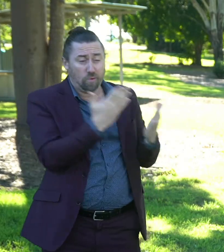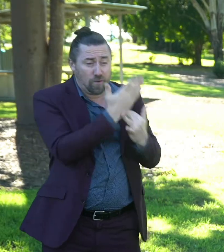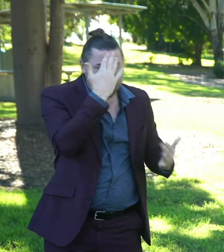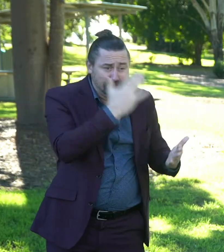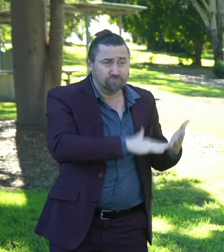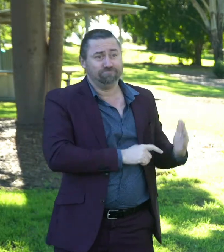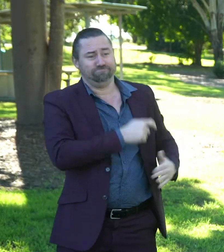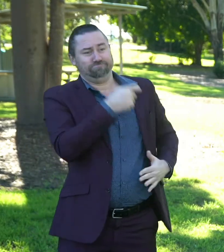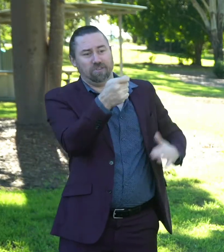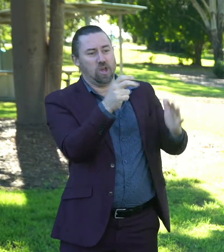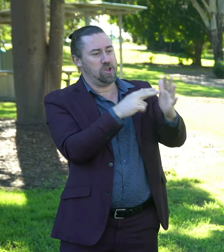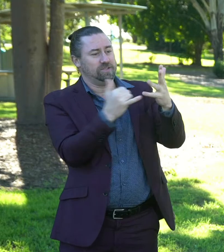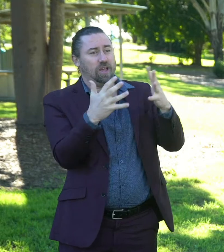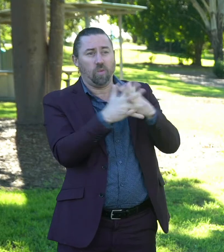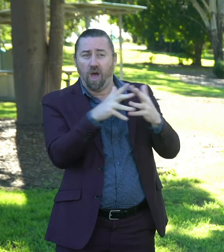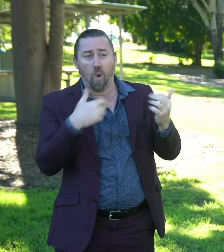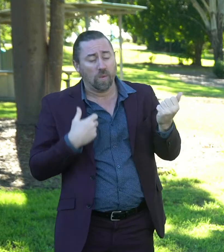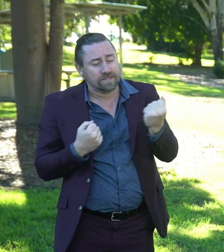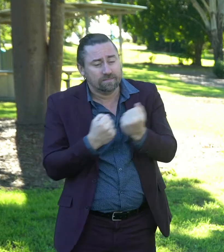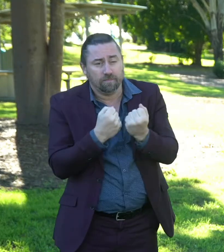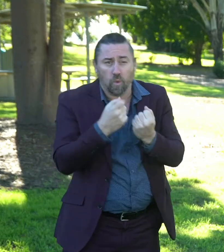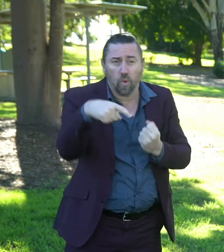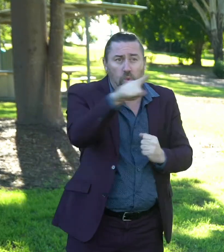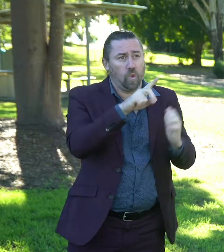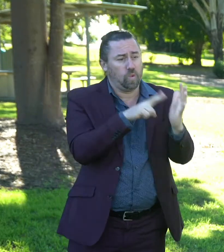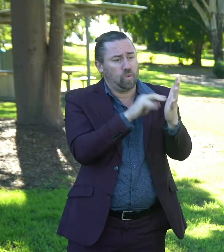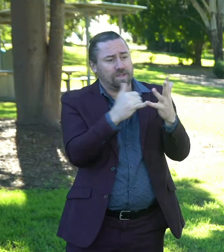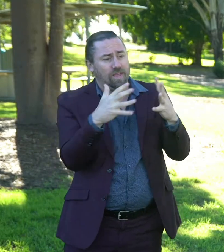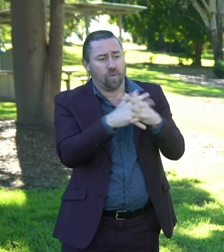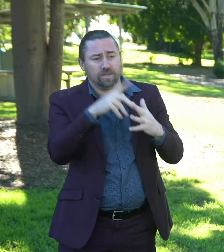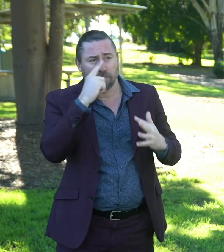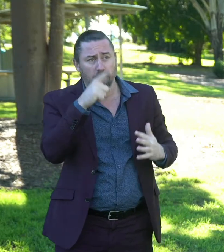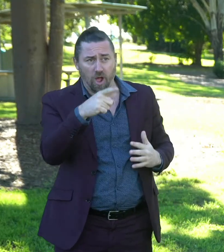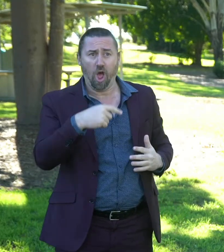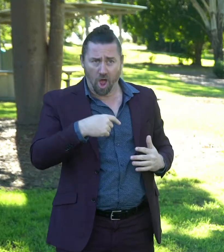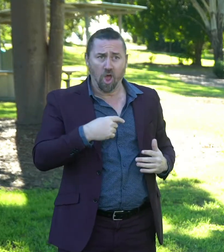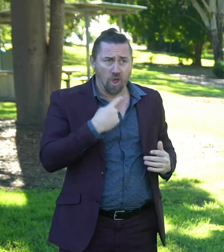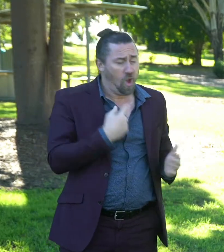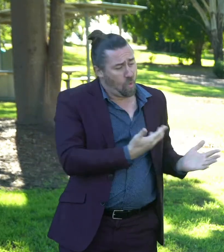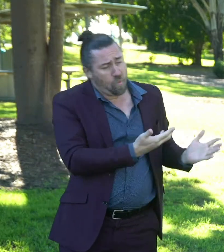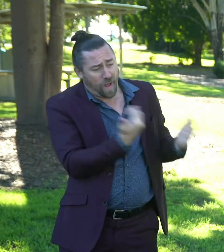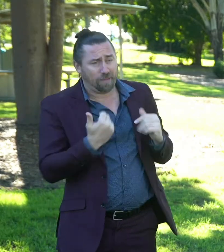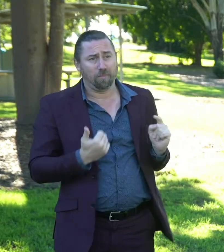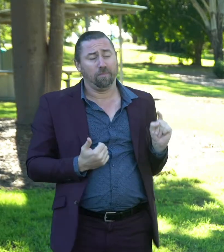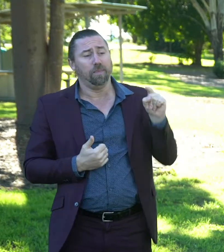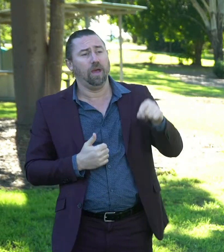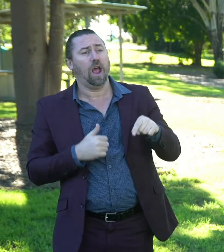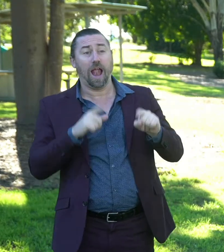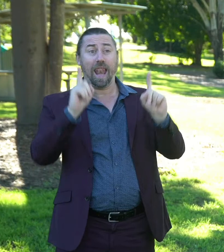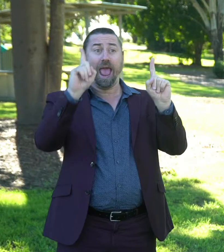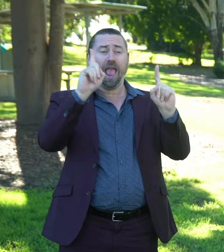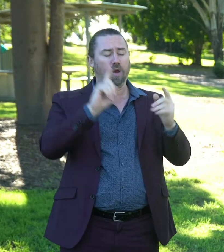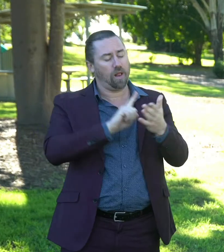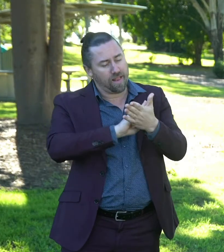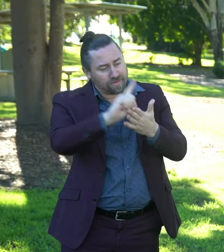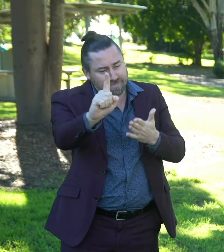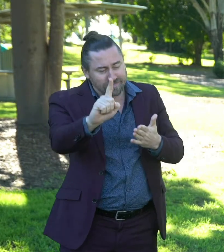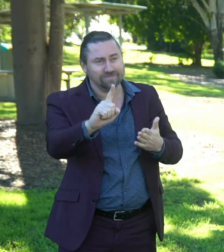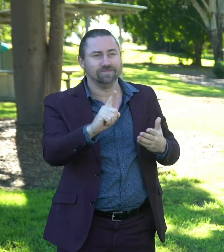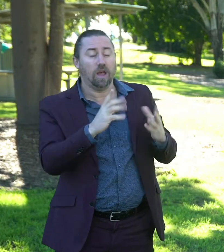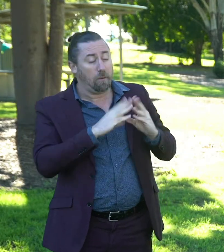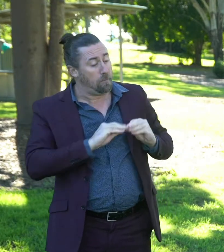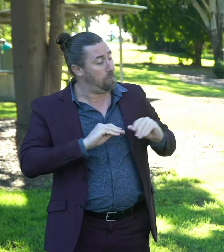well. So we're with you, and we do want to welcome you back to our state when the